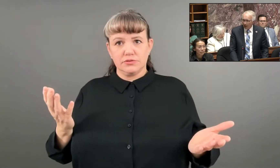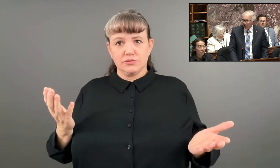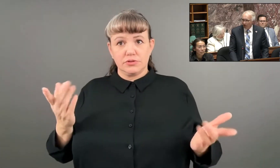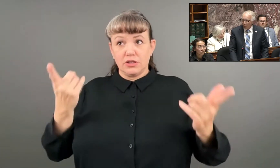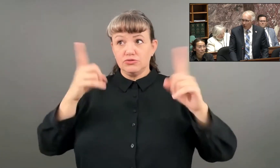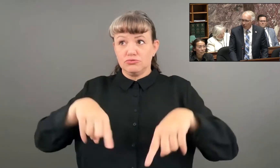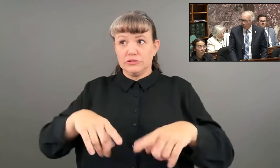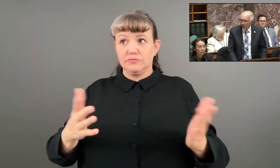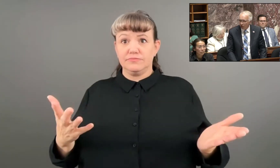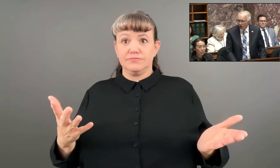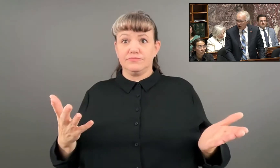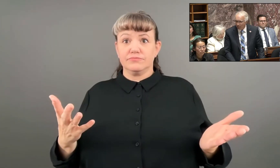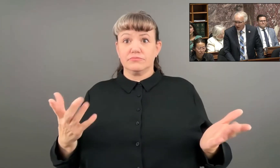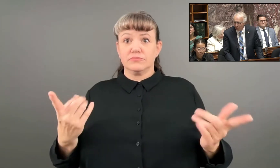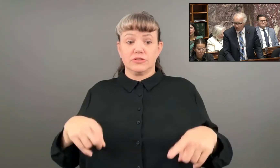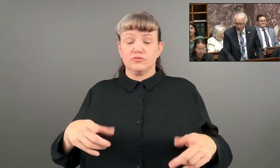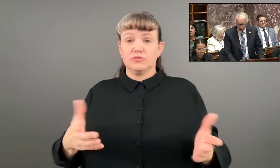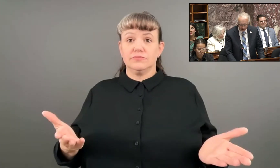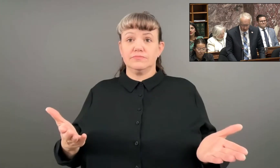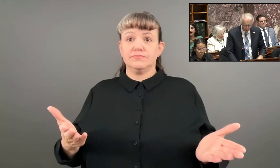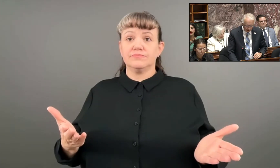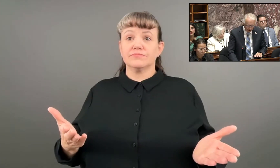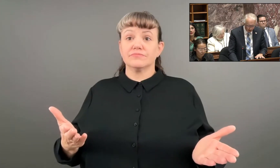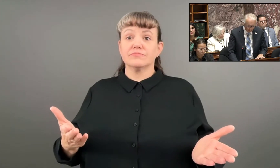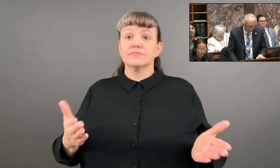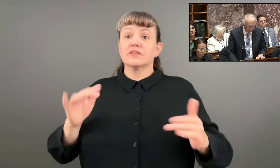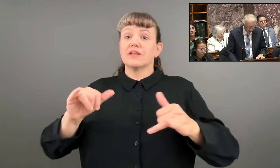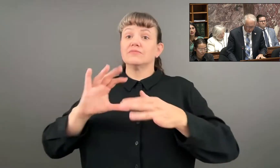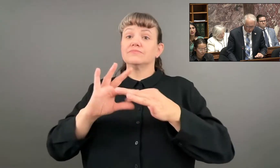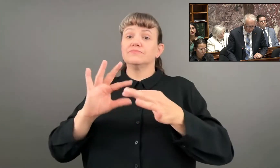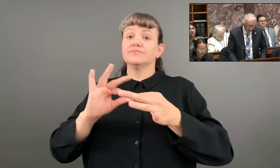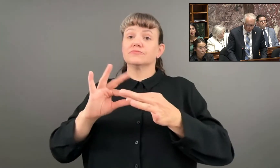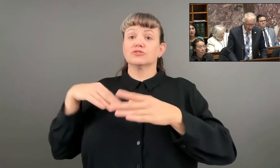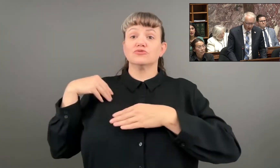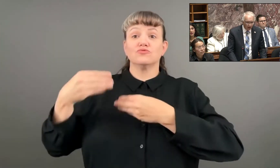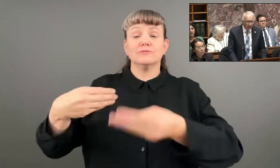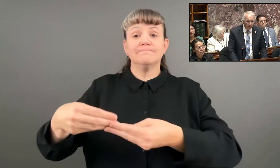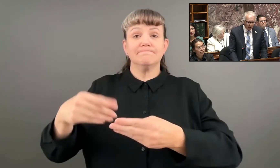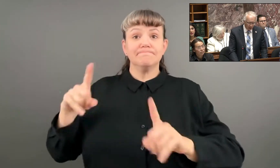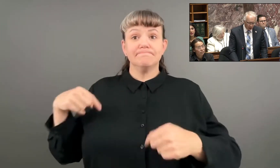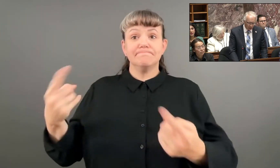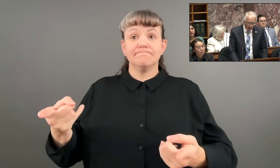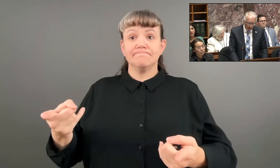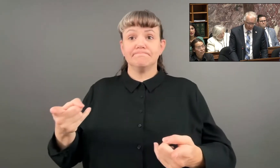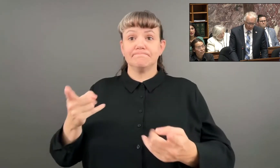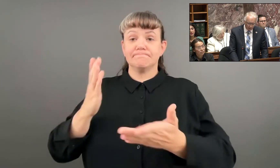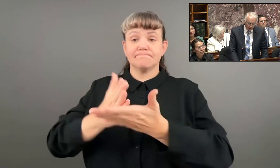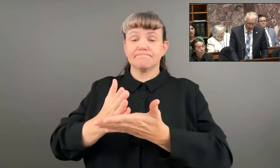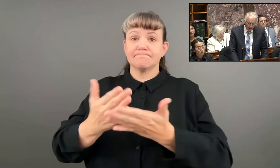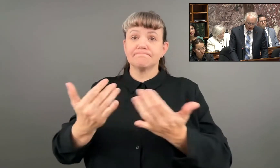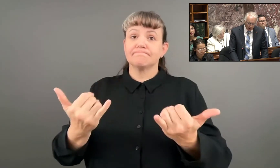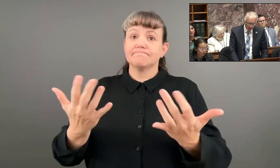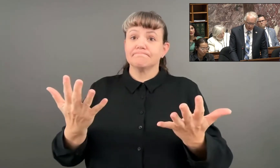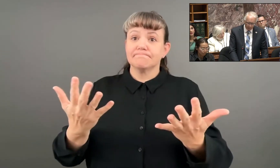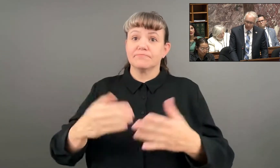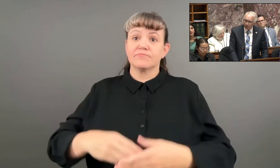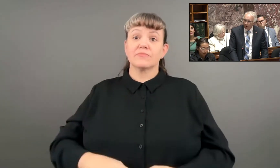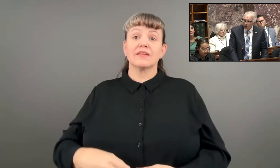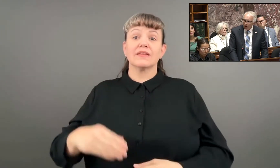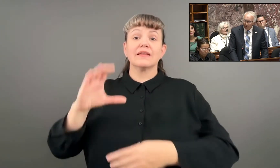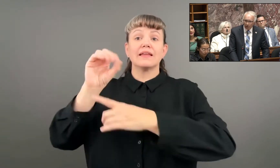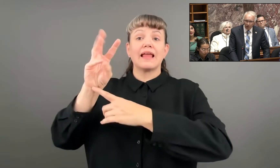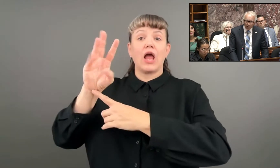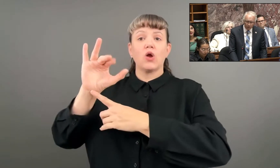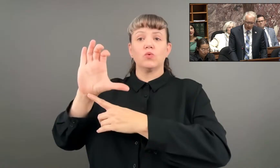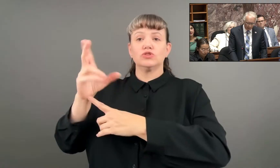but heckling, of course, is a tradition being here for a long time. Thank you, Mr. Speaker. The Cowichan Tribes versus Canada judgment